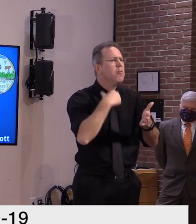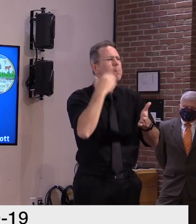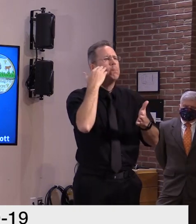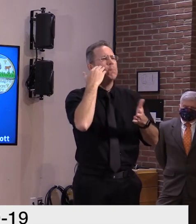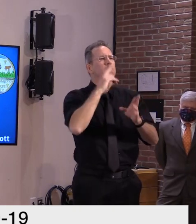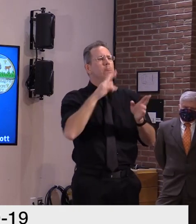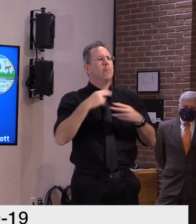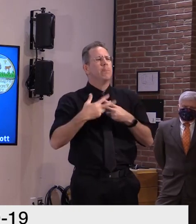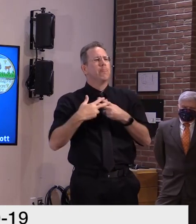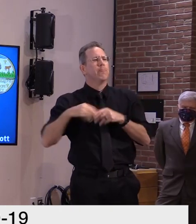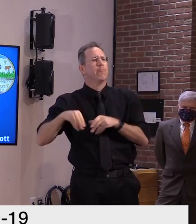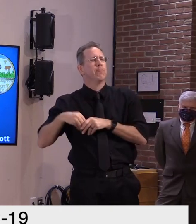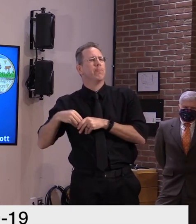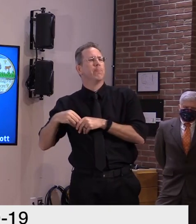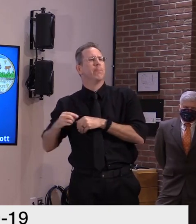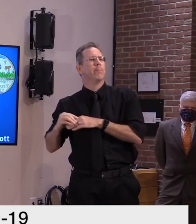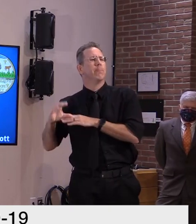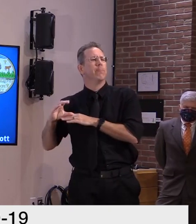Thank you.